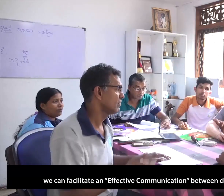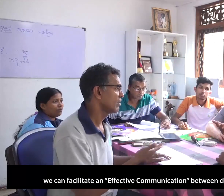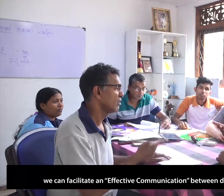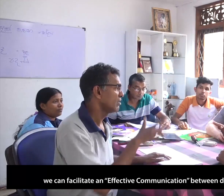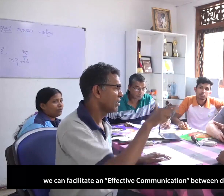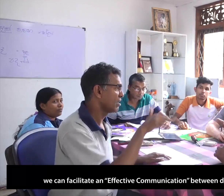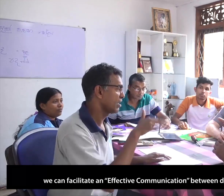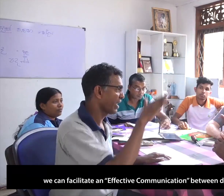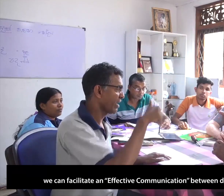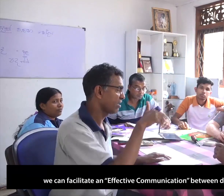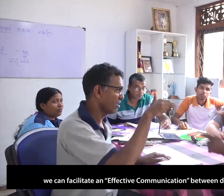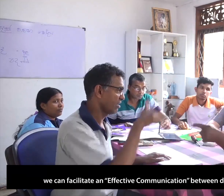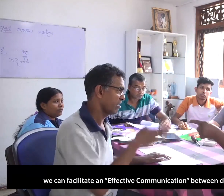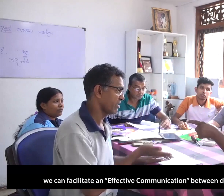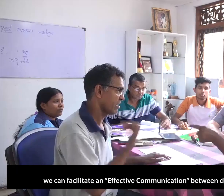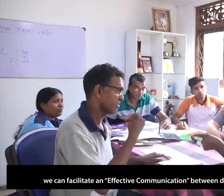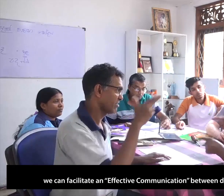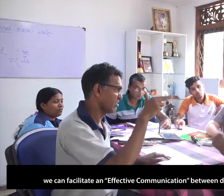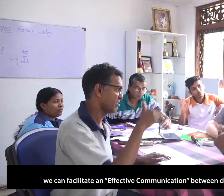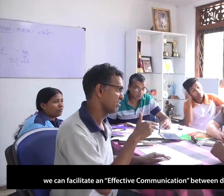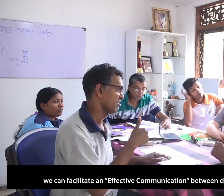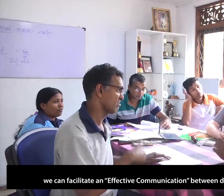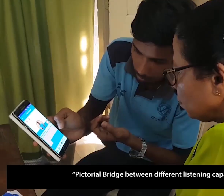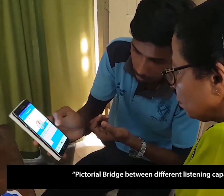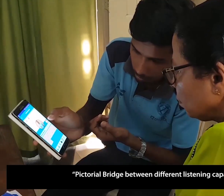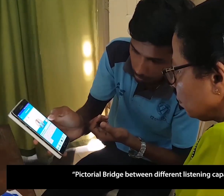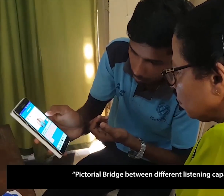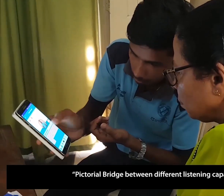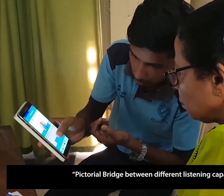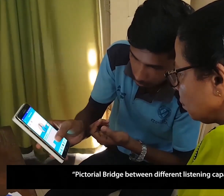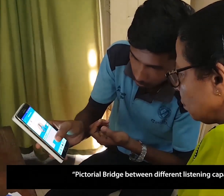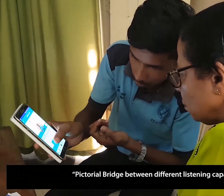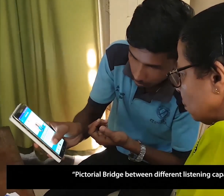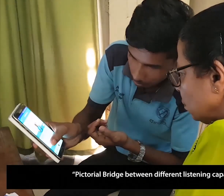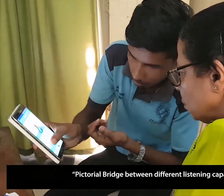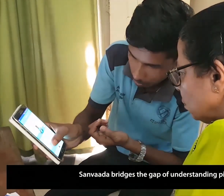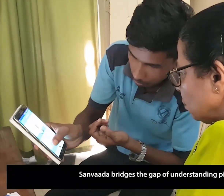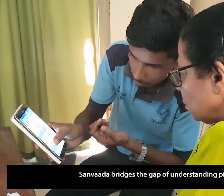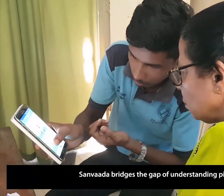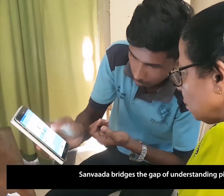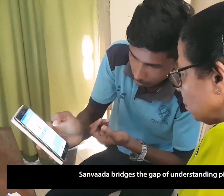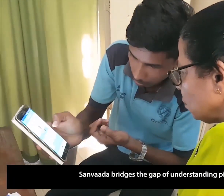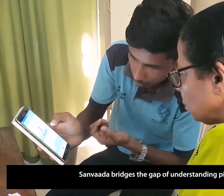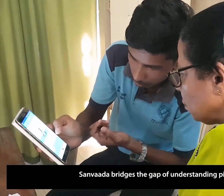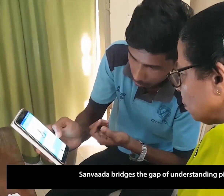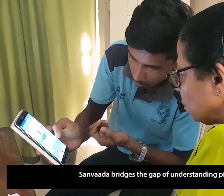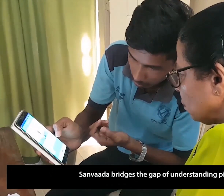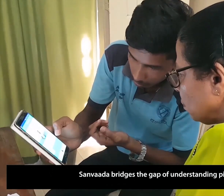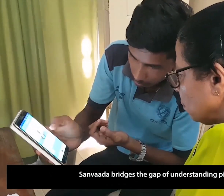effective communication between differently-abled communities. Sangwadha, mobile application, which represents the meaning of